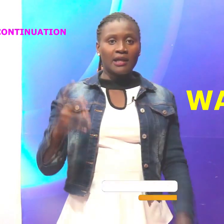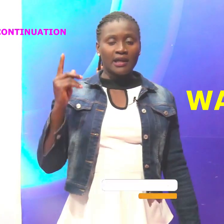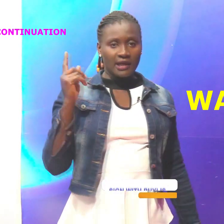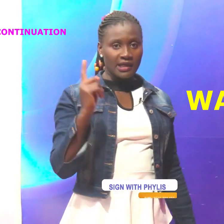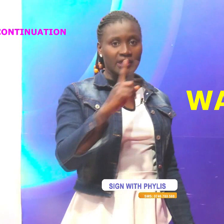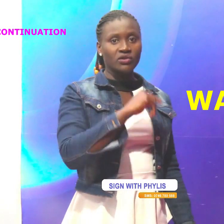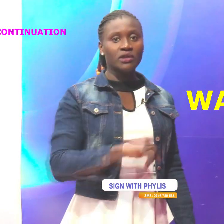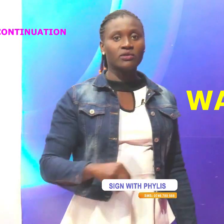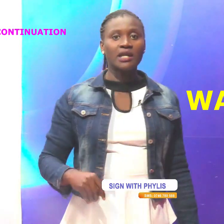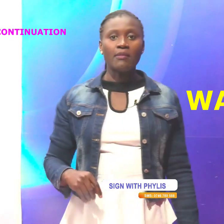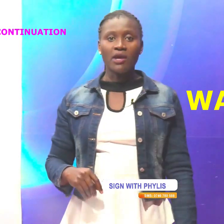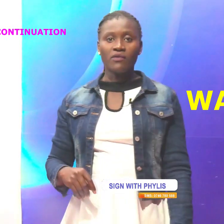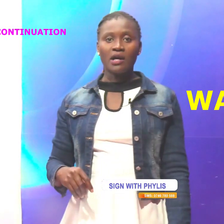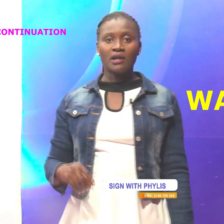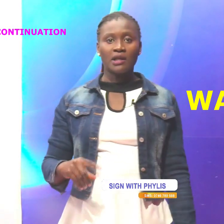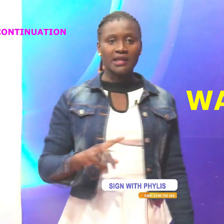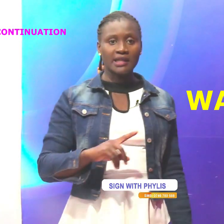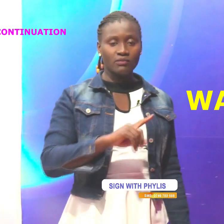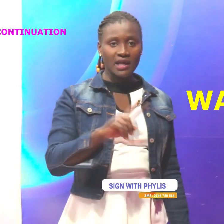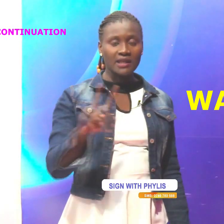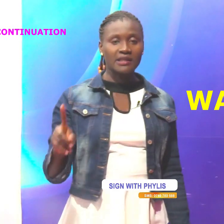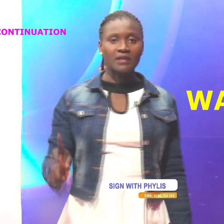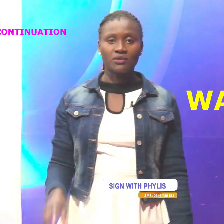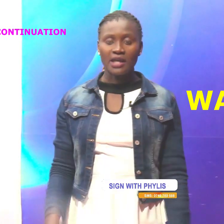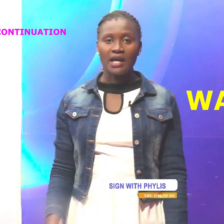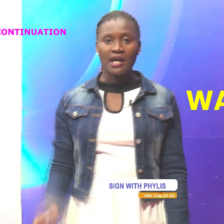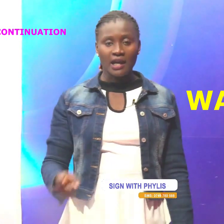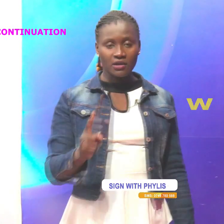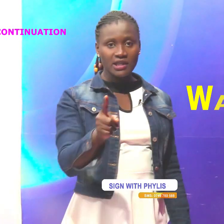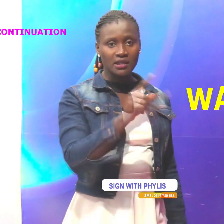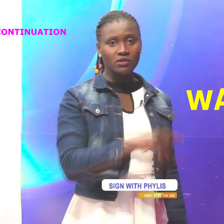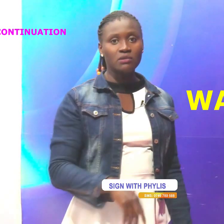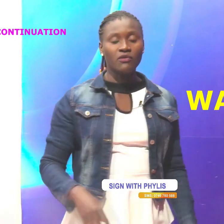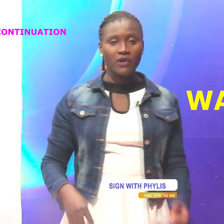Let us do it together, my viewer. Let us make this sign together. Can you just do it before I make it?